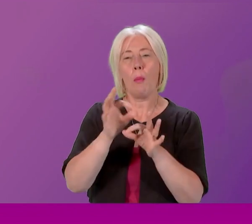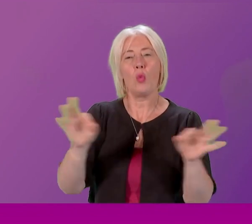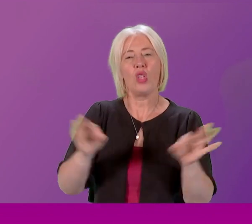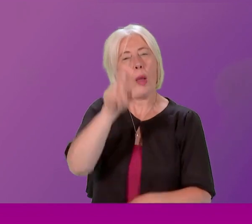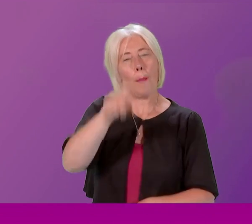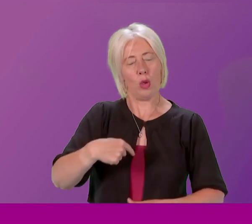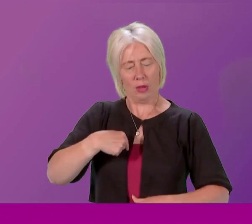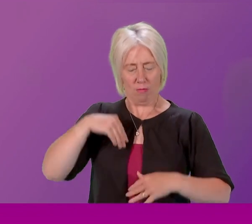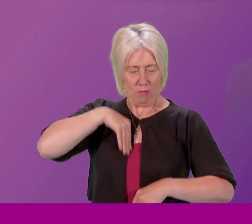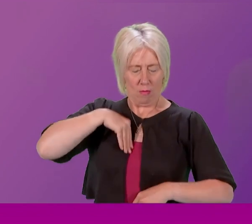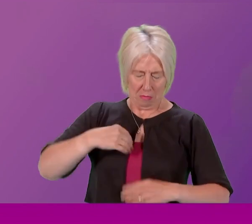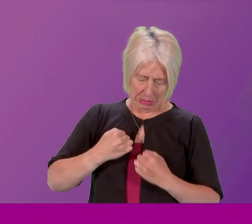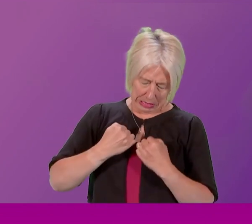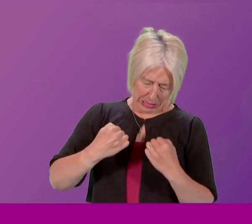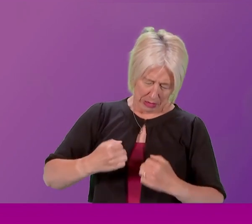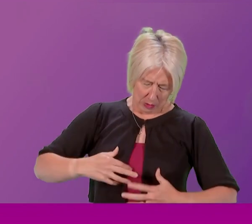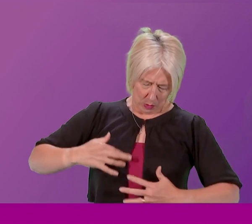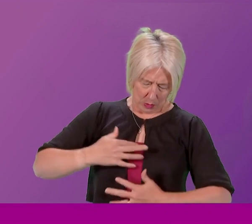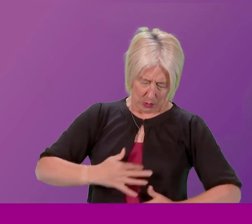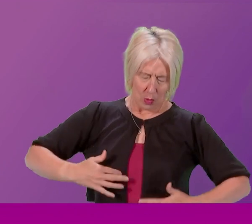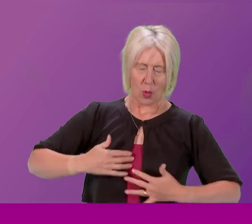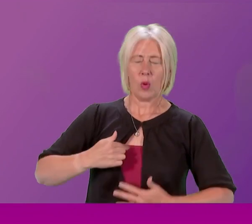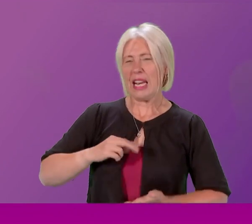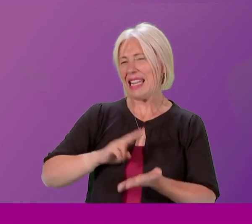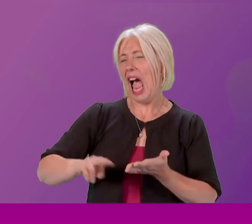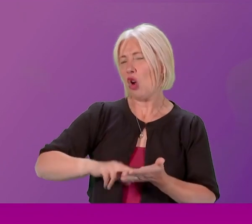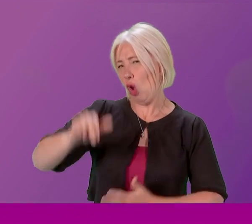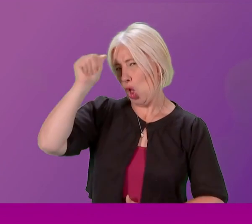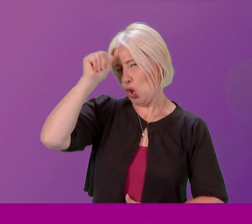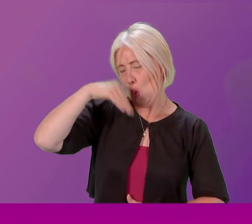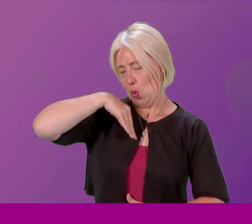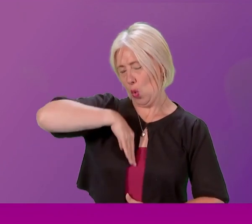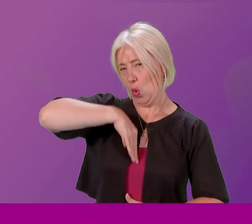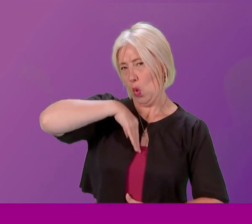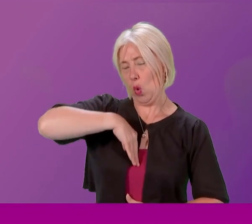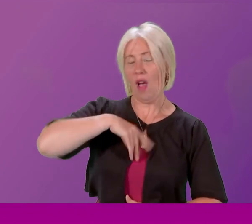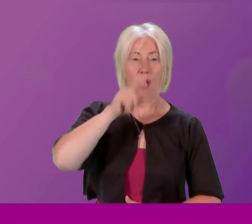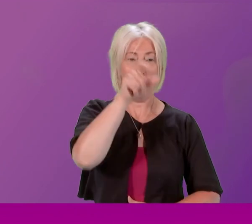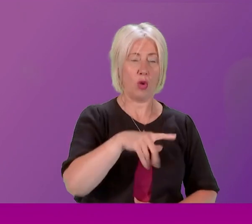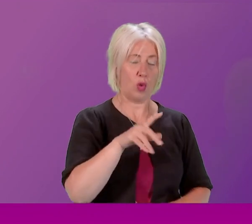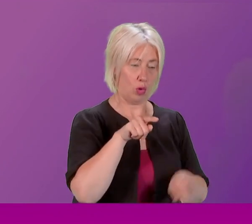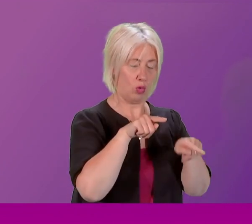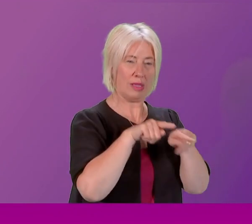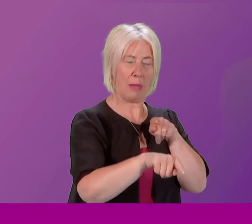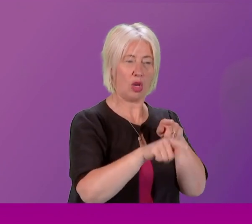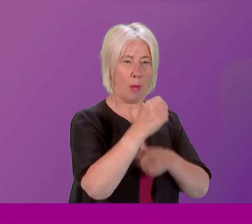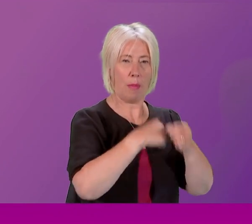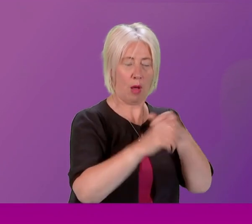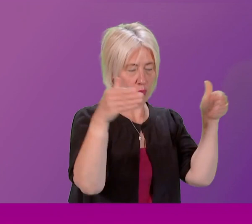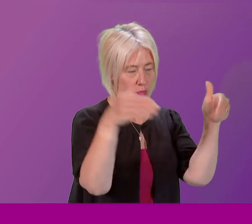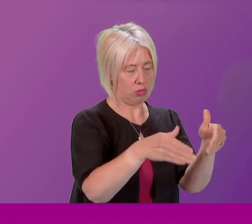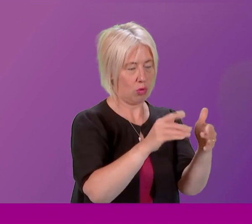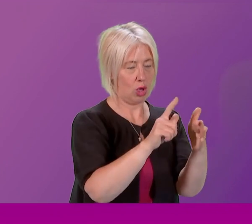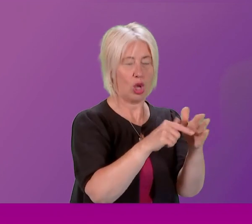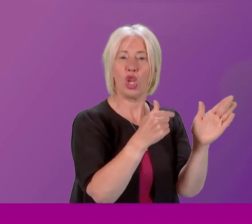does and feels what they do naturally. So if someone wants to specialise in jazz and that's where they feel most at home,